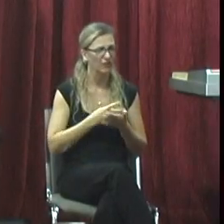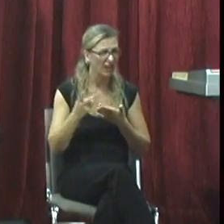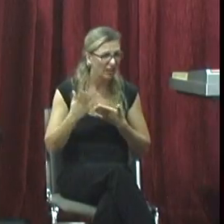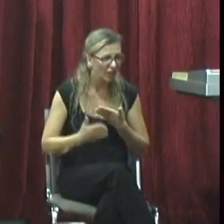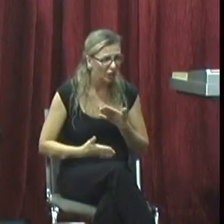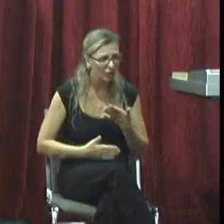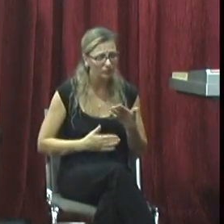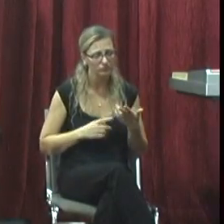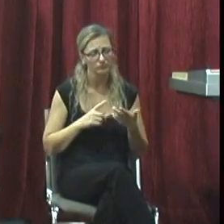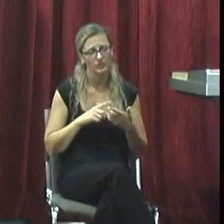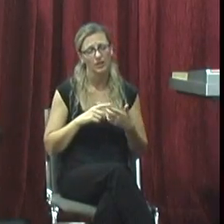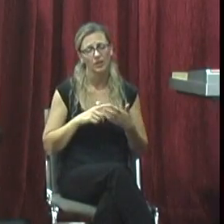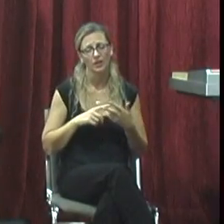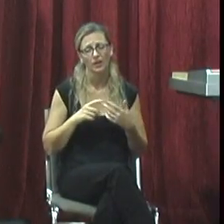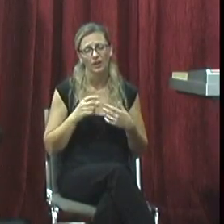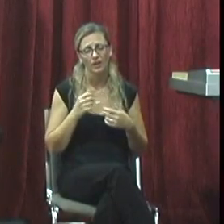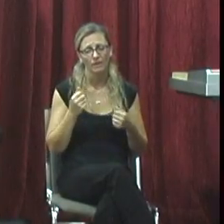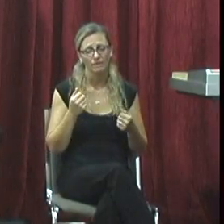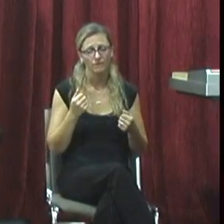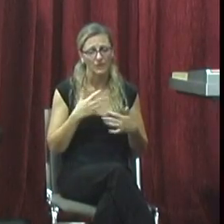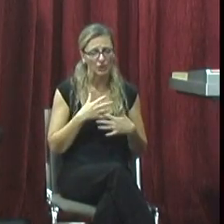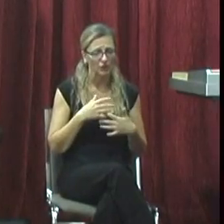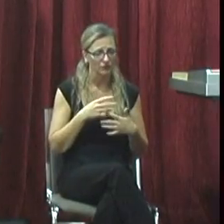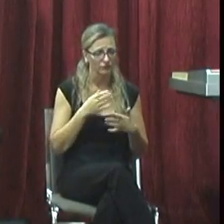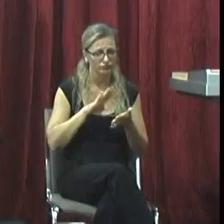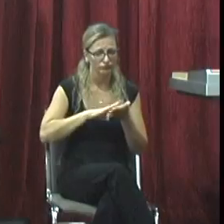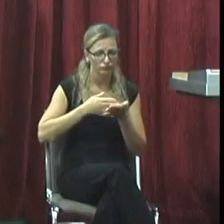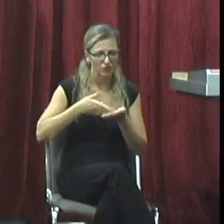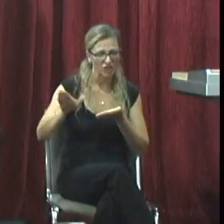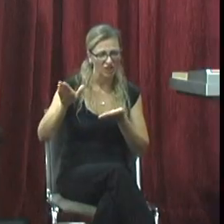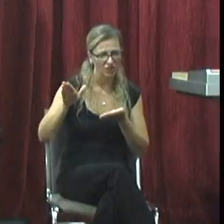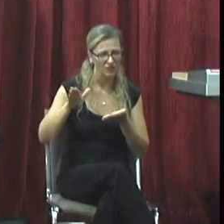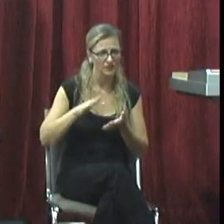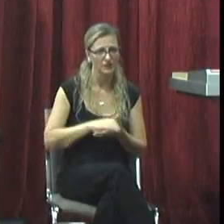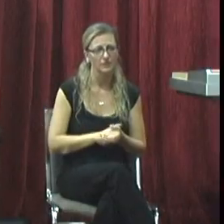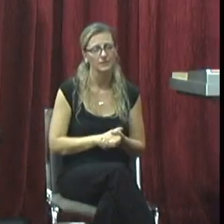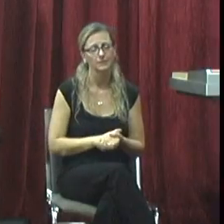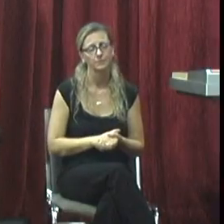failure. Fears of being rejected.